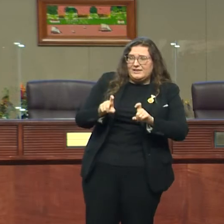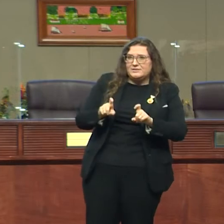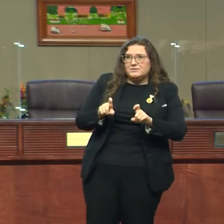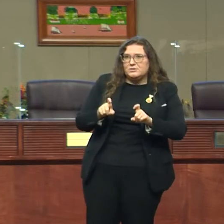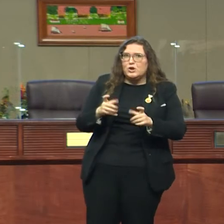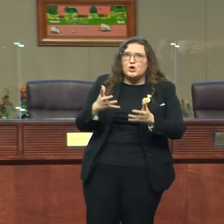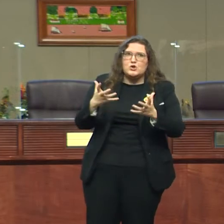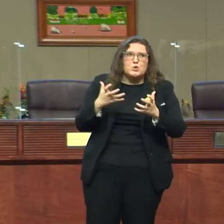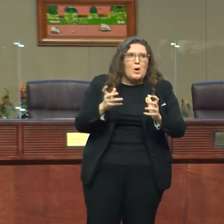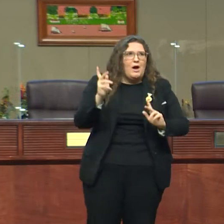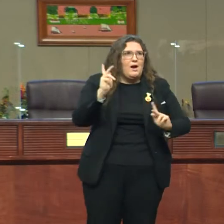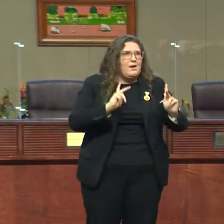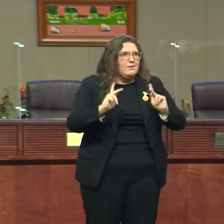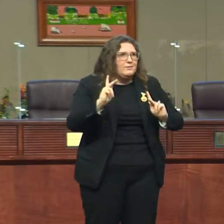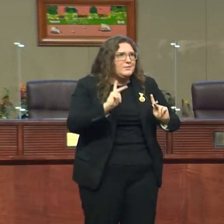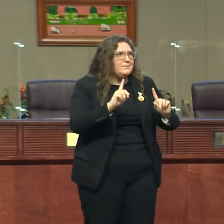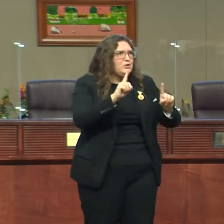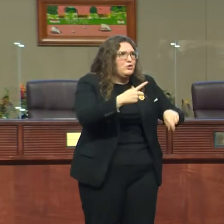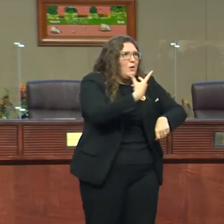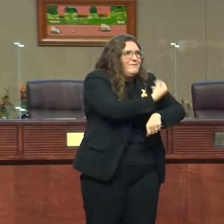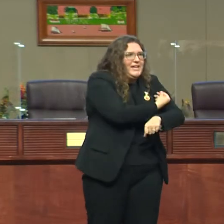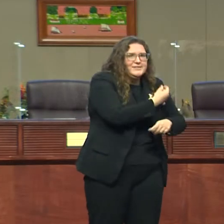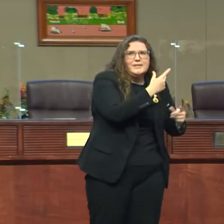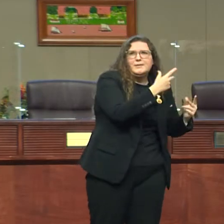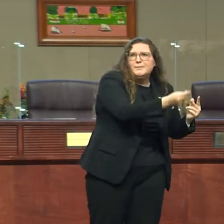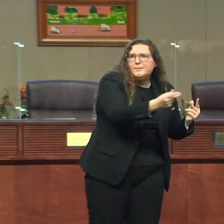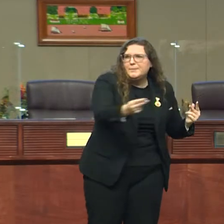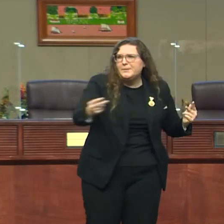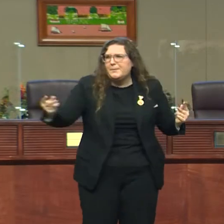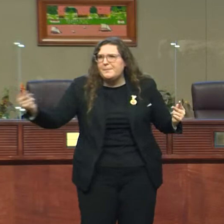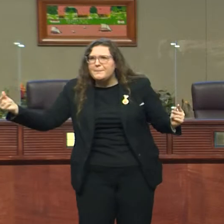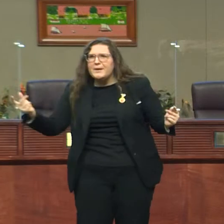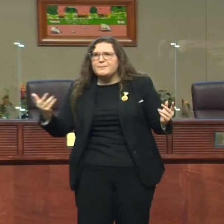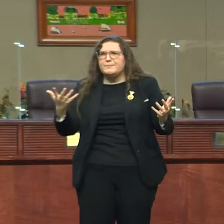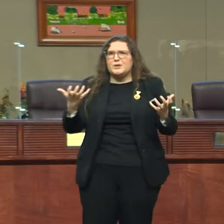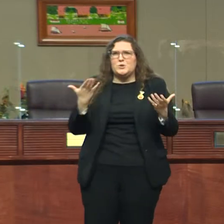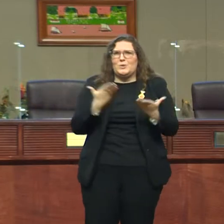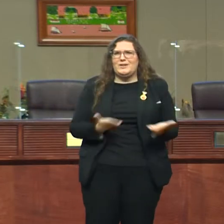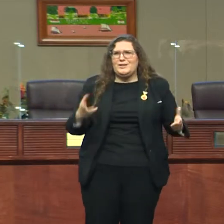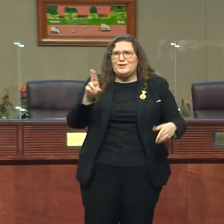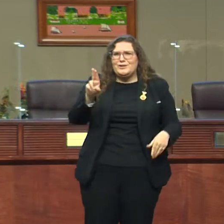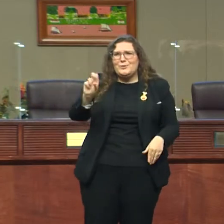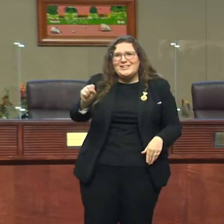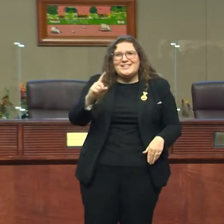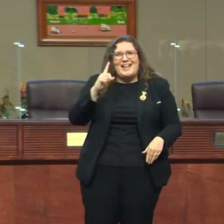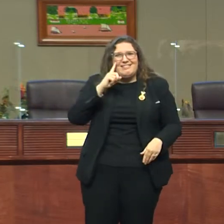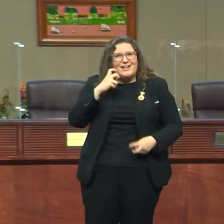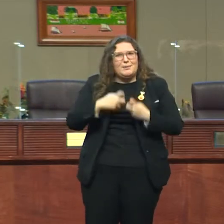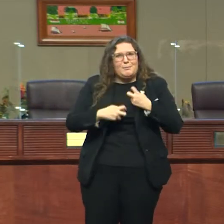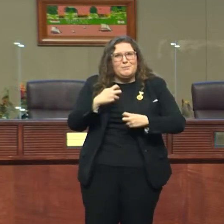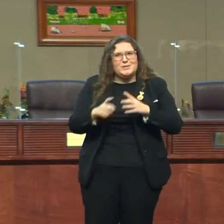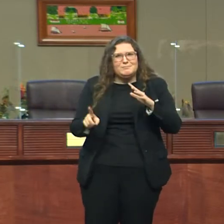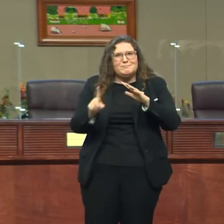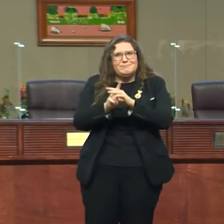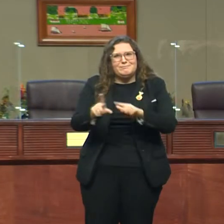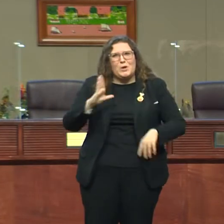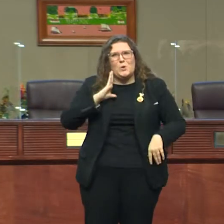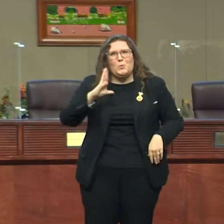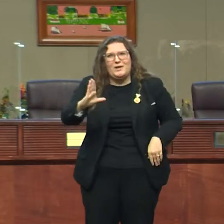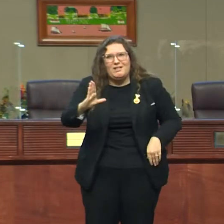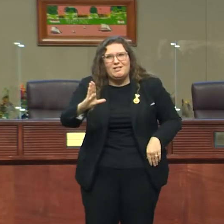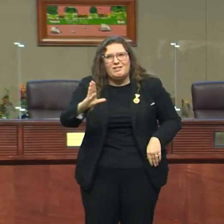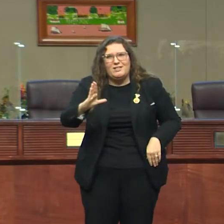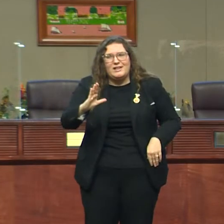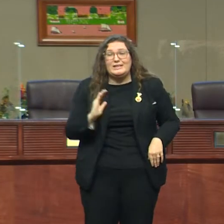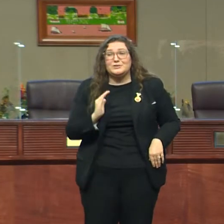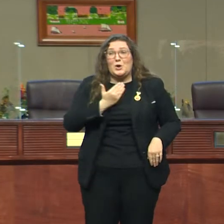get vaccines distributed through all parts of the country. So I think the questions we have are